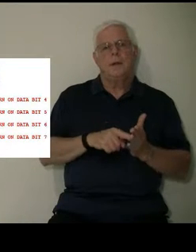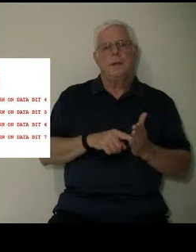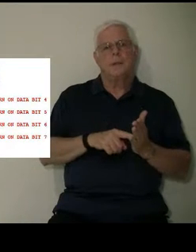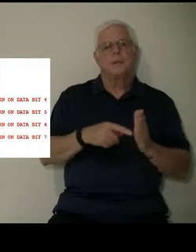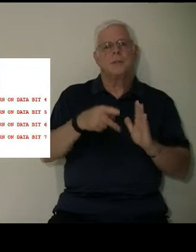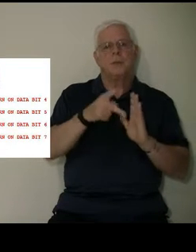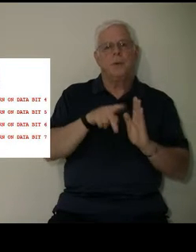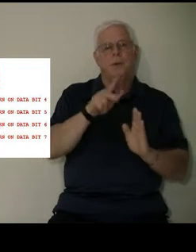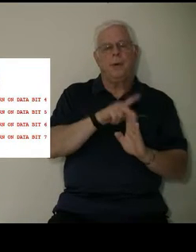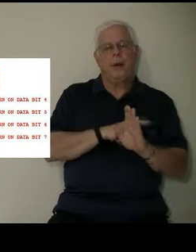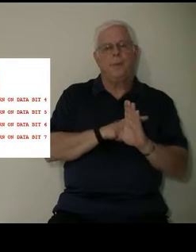This program